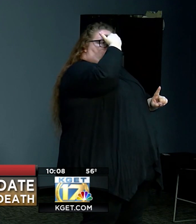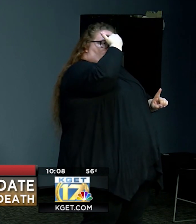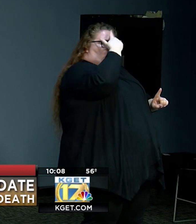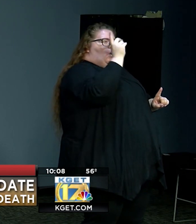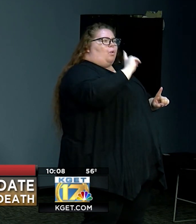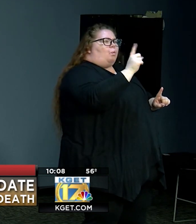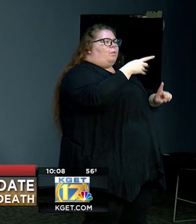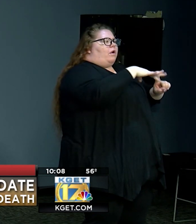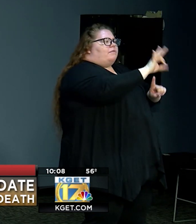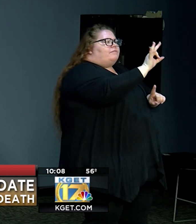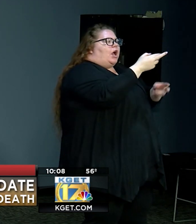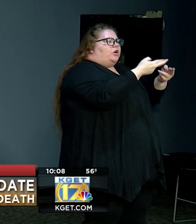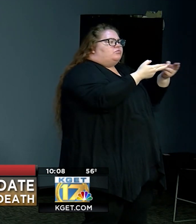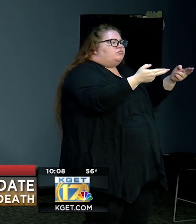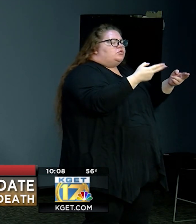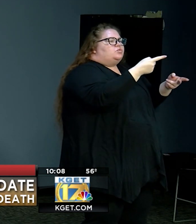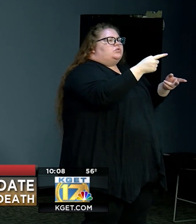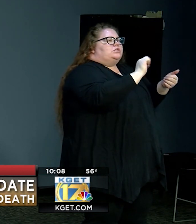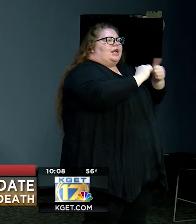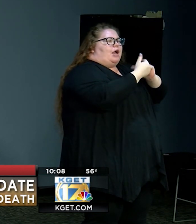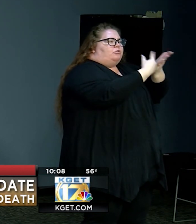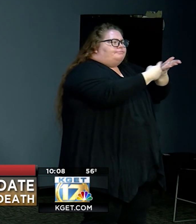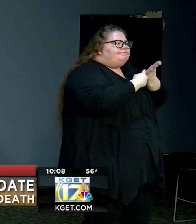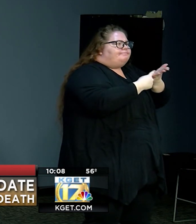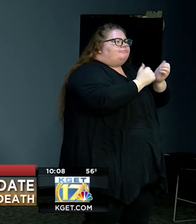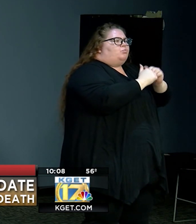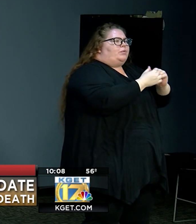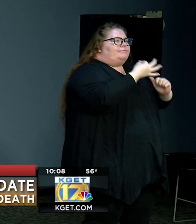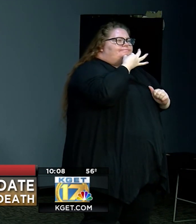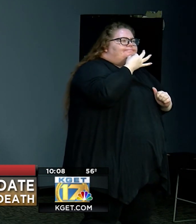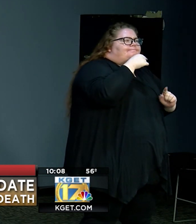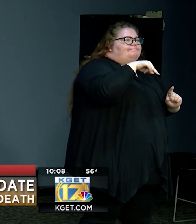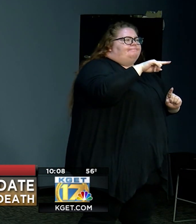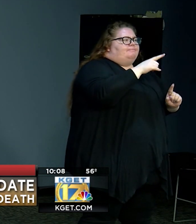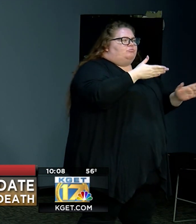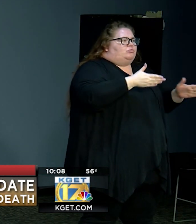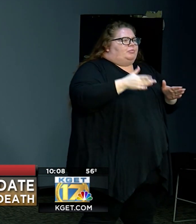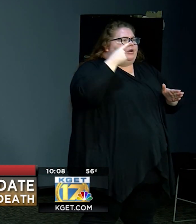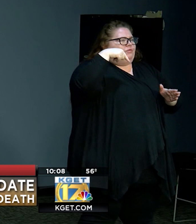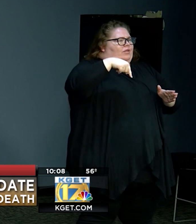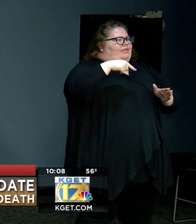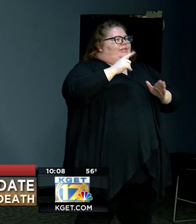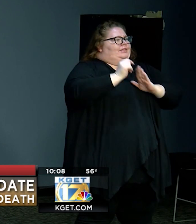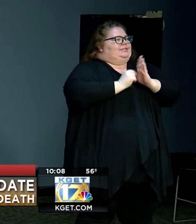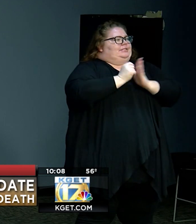the resources to consult with experts, and they're prepared for this hour.